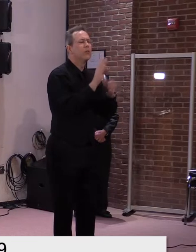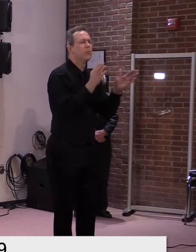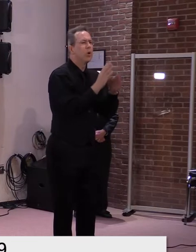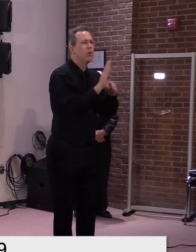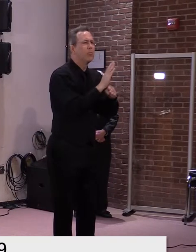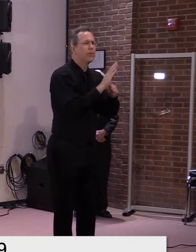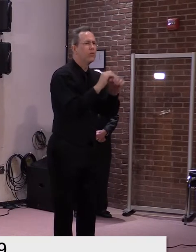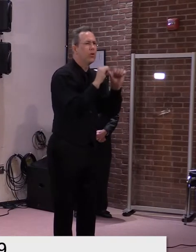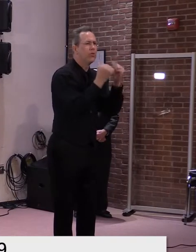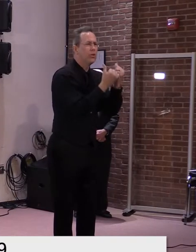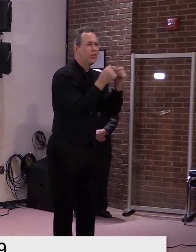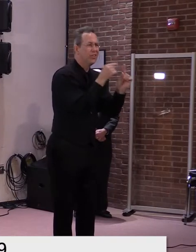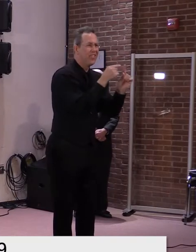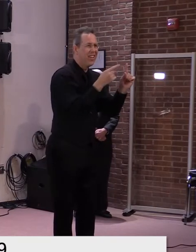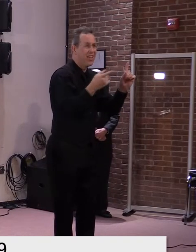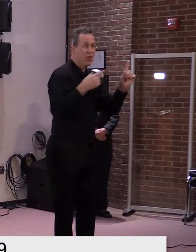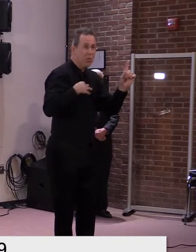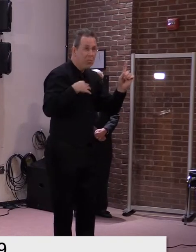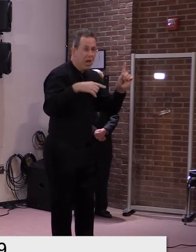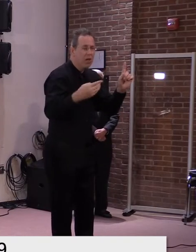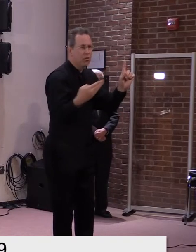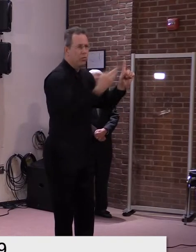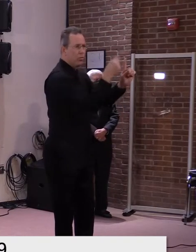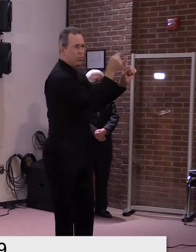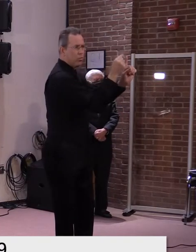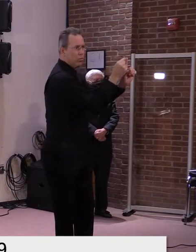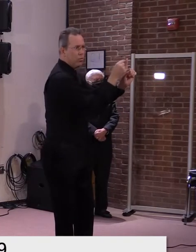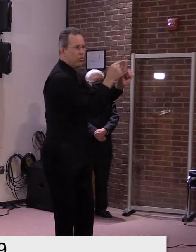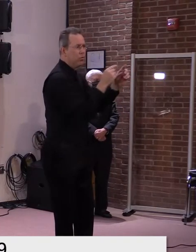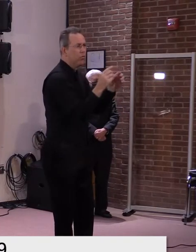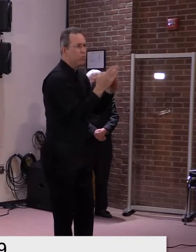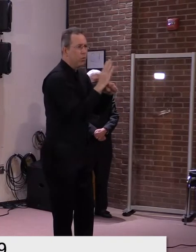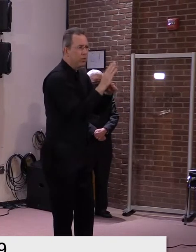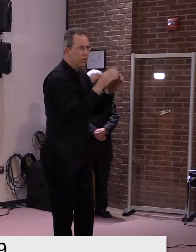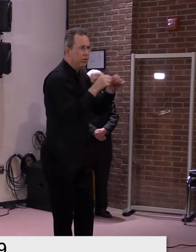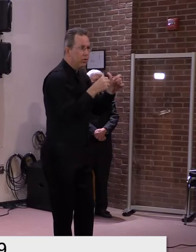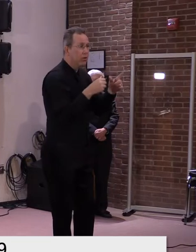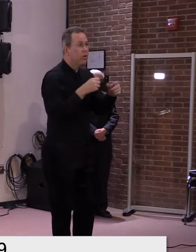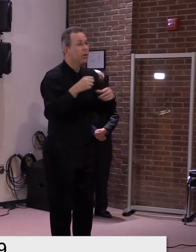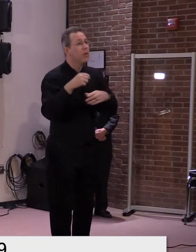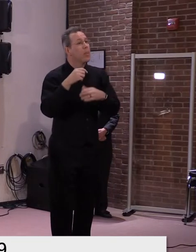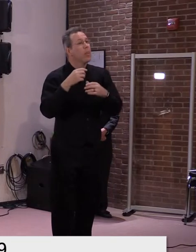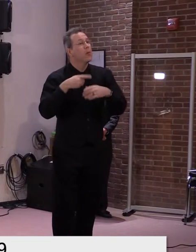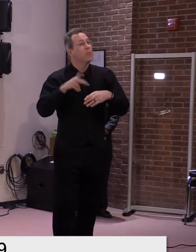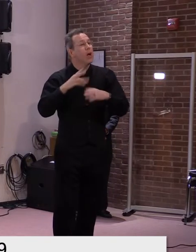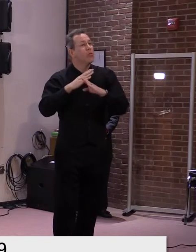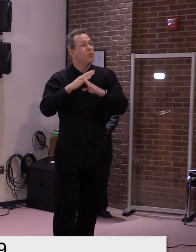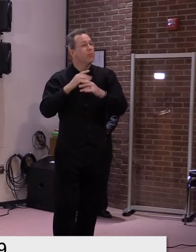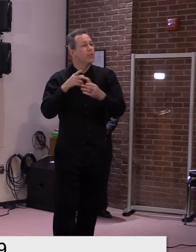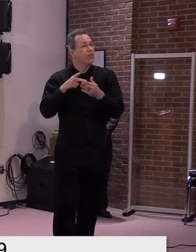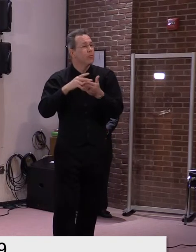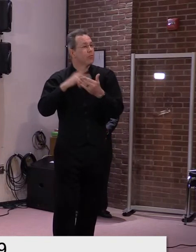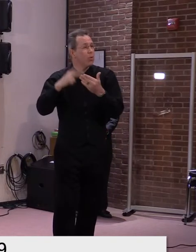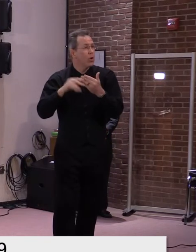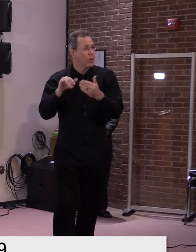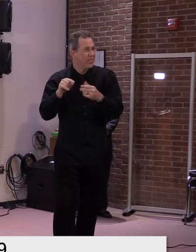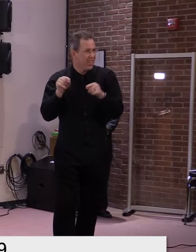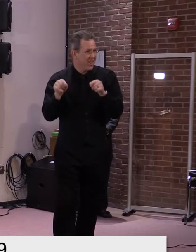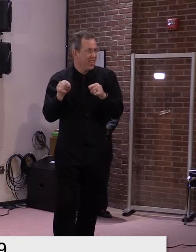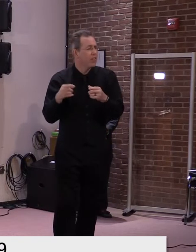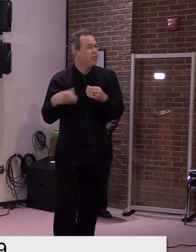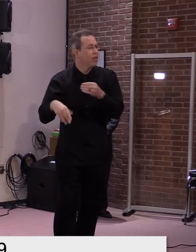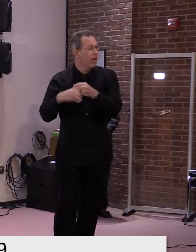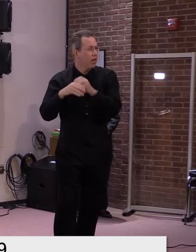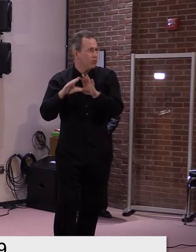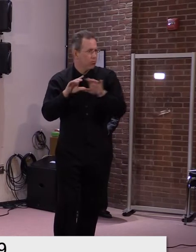include an expansion of eligibility for the Paycheck Protection Program for nonprofits. the addition of funding for